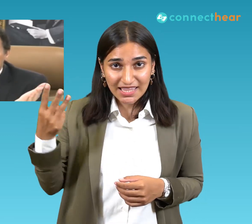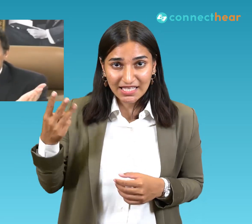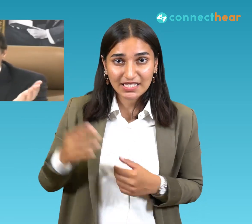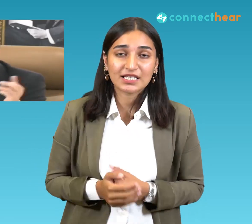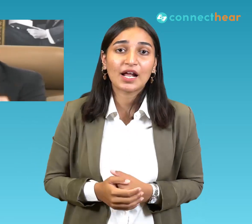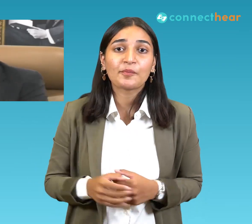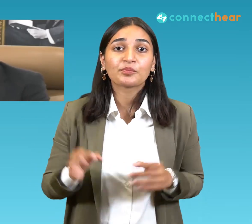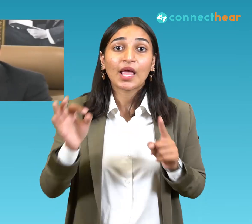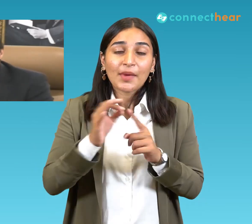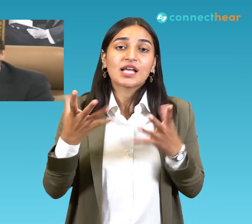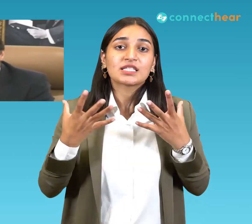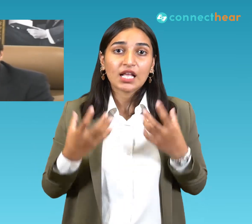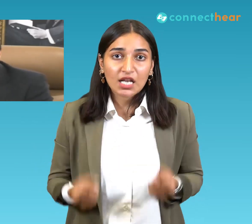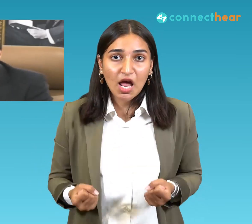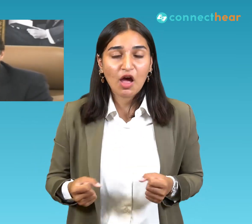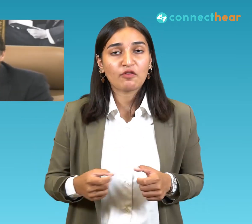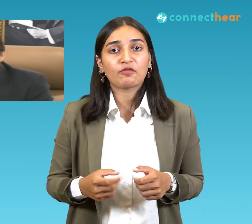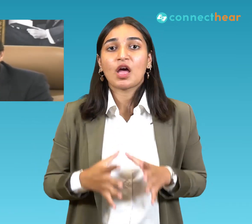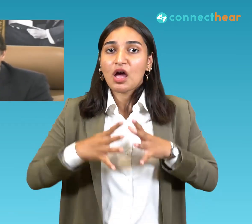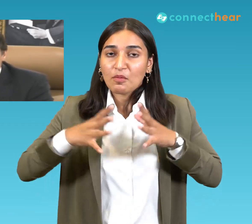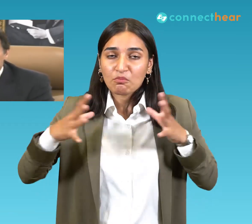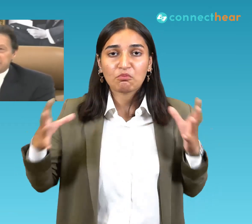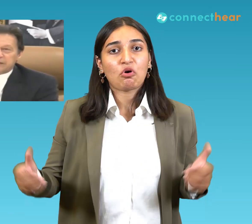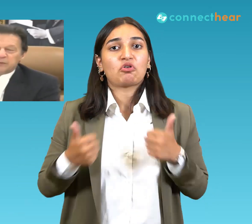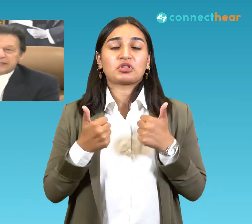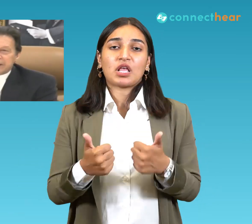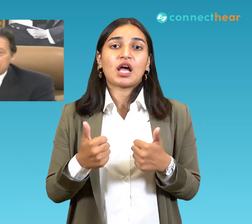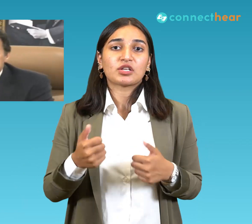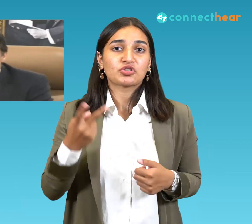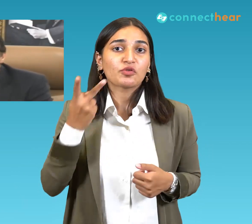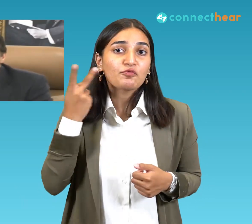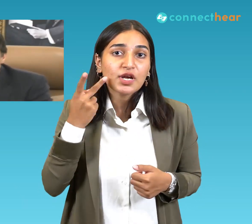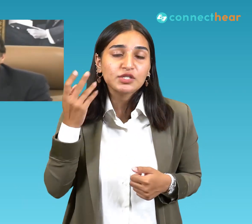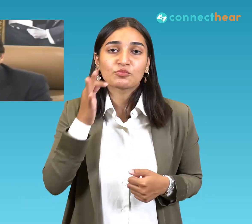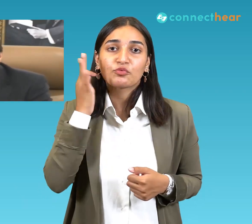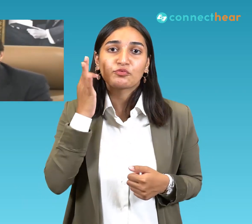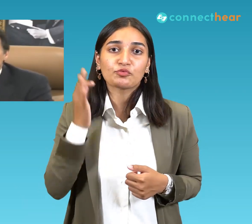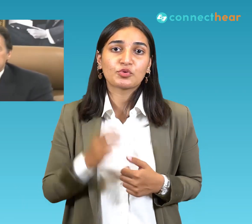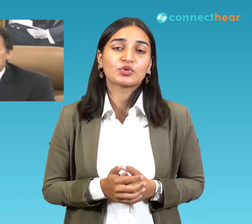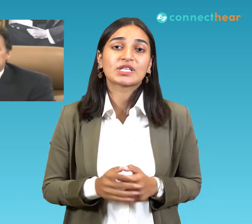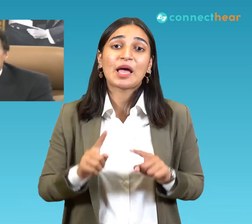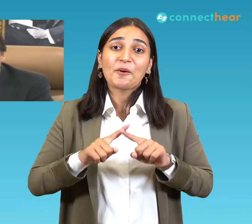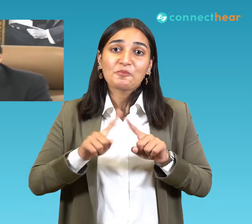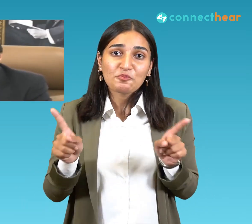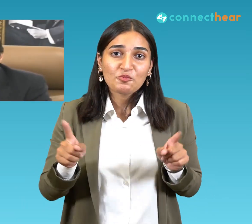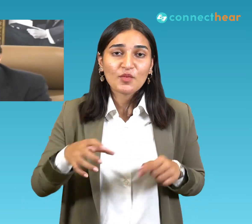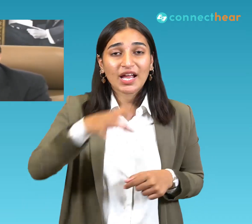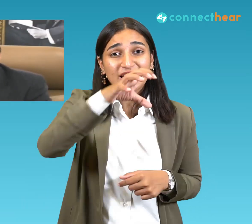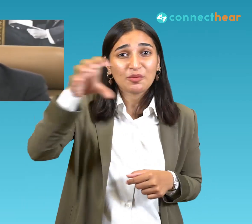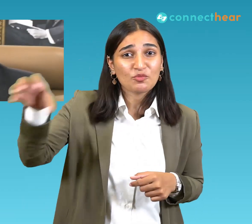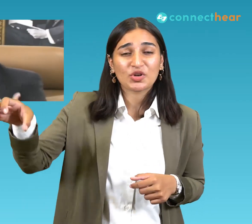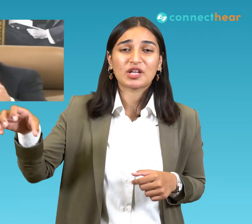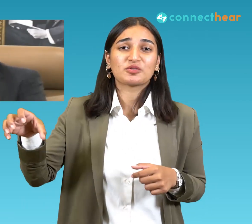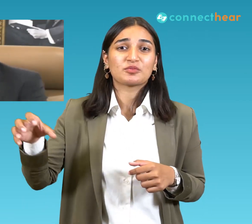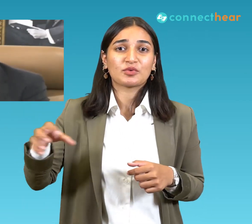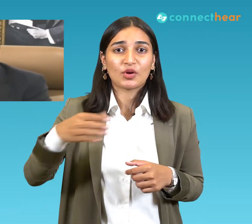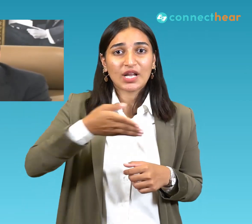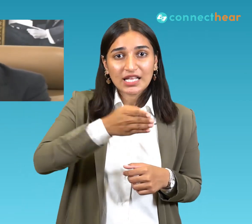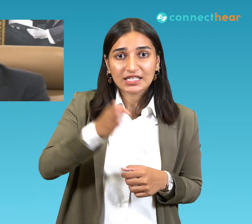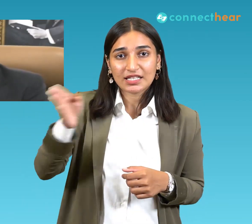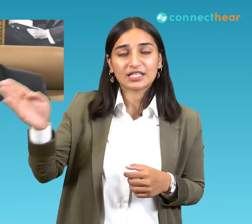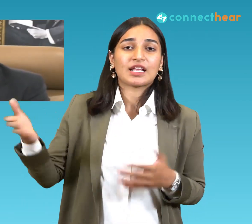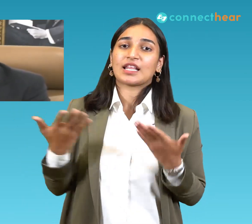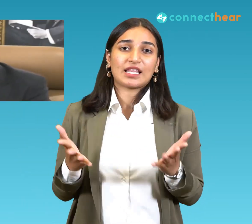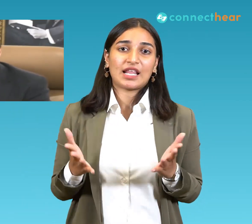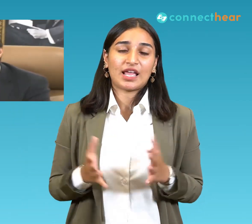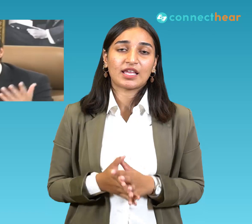in the world. Problem is, because we don't grade them, we cannot market them, we can't export them as well. So, you